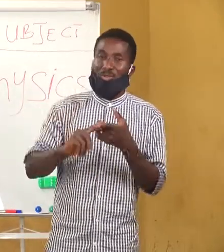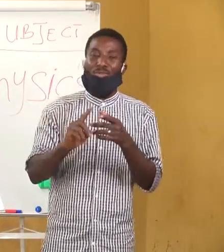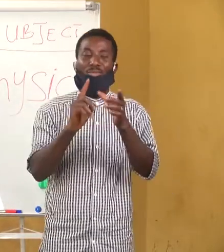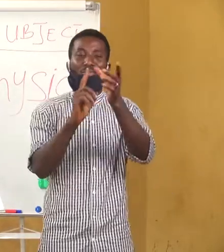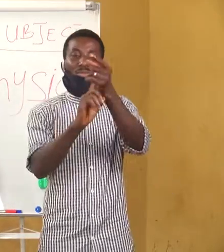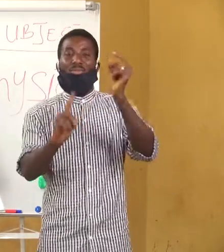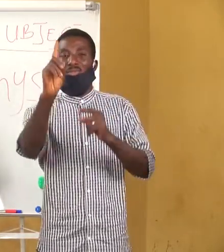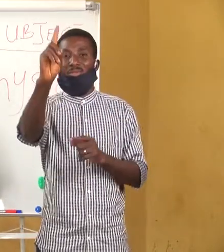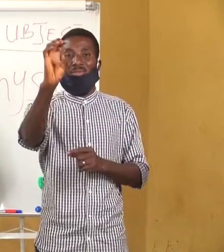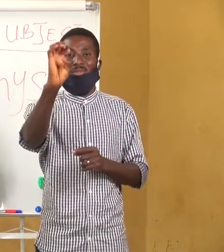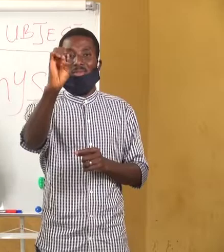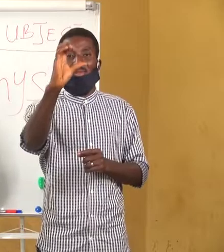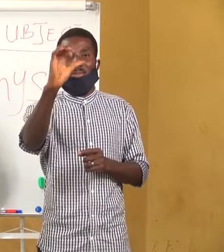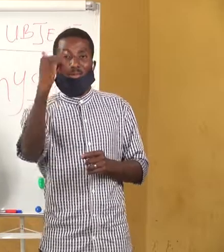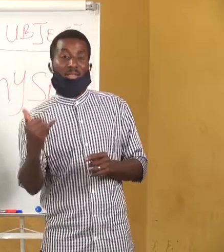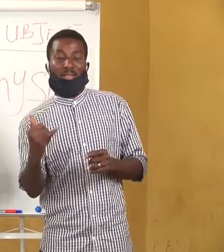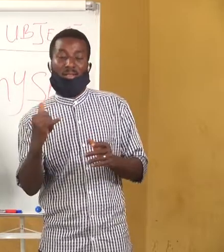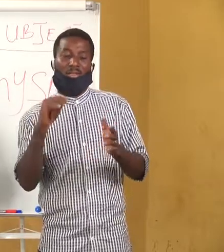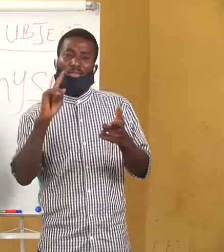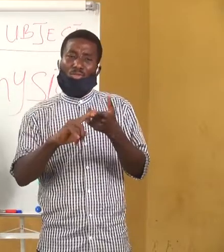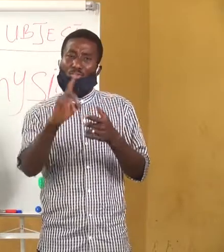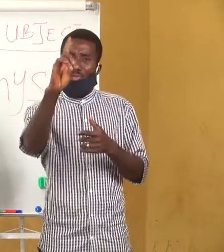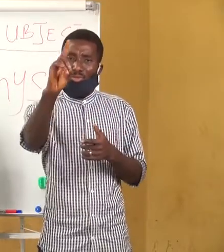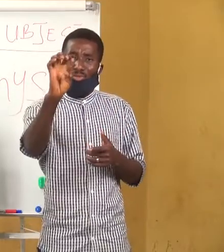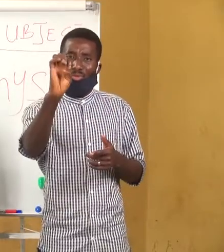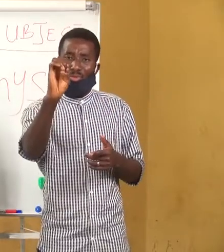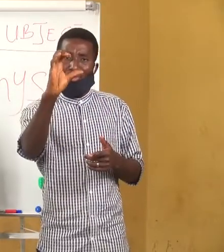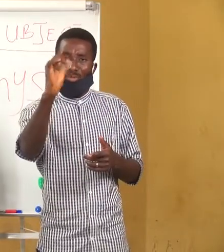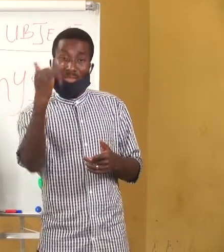decay means to reduce, to decrease in